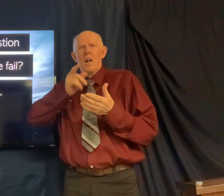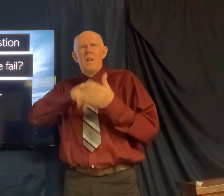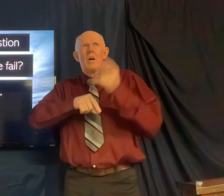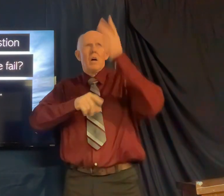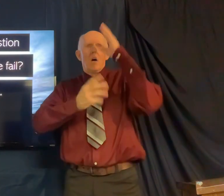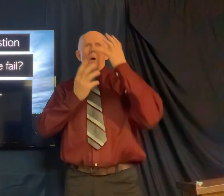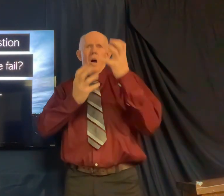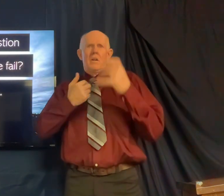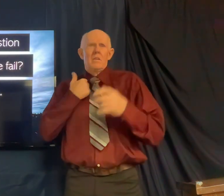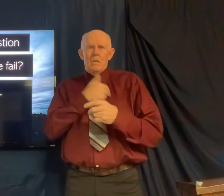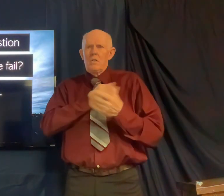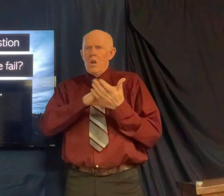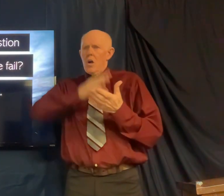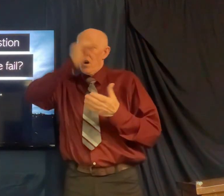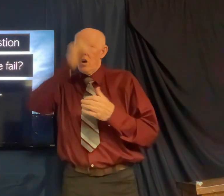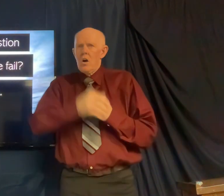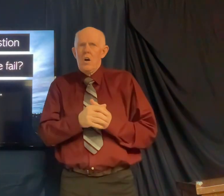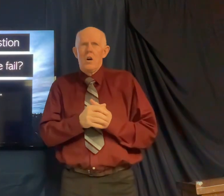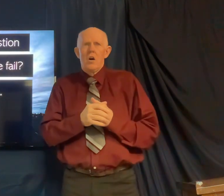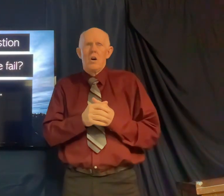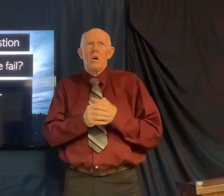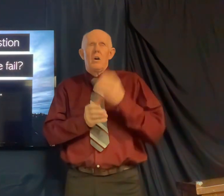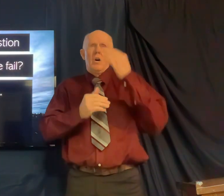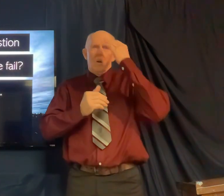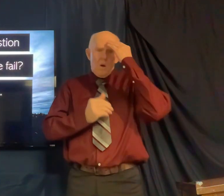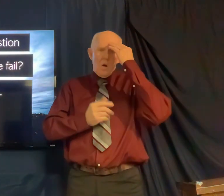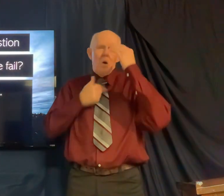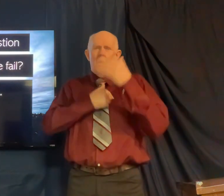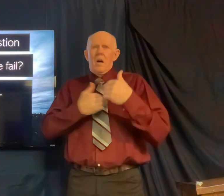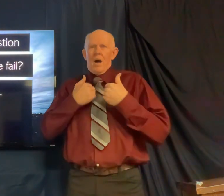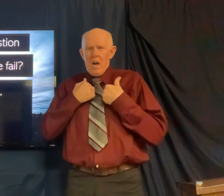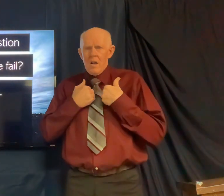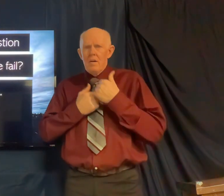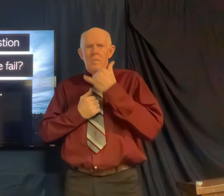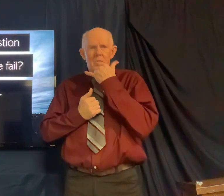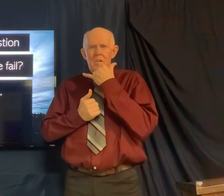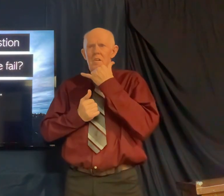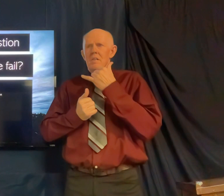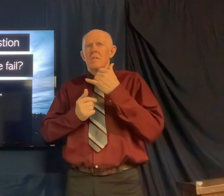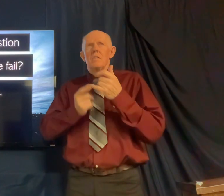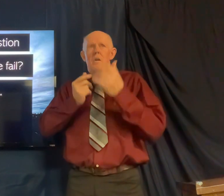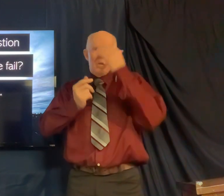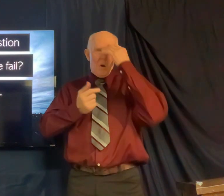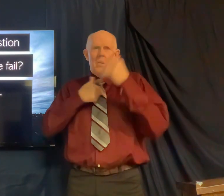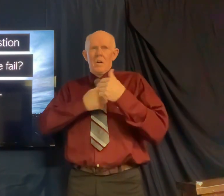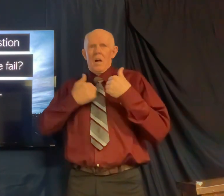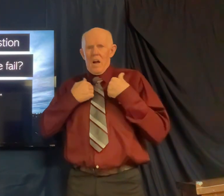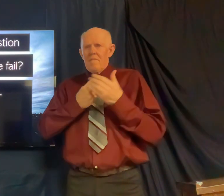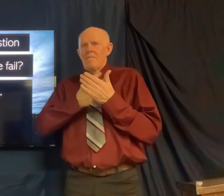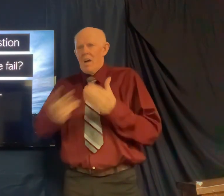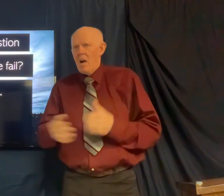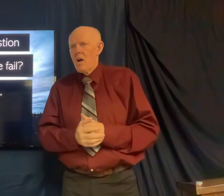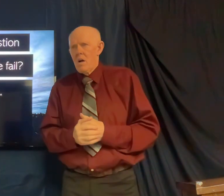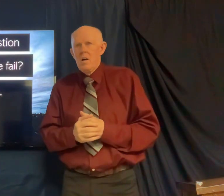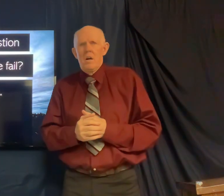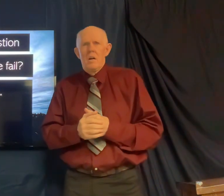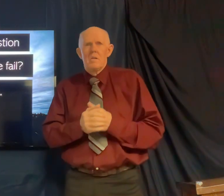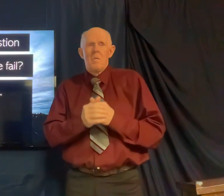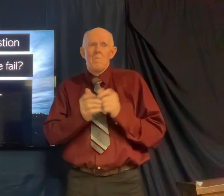learn what God wants us to learn. And we know, and we acknowledge our sorrow for